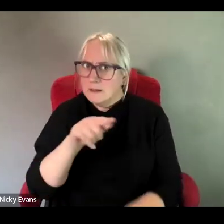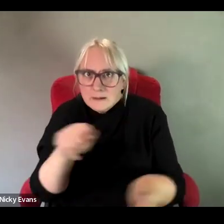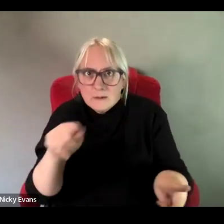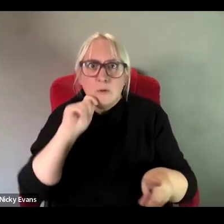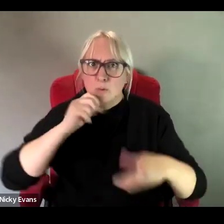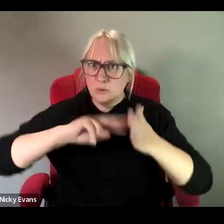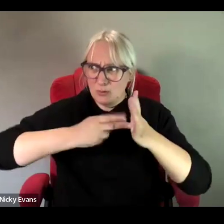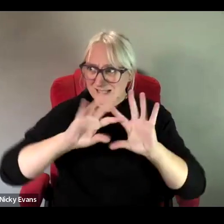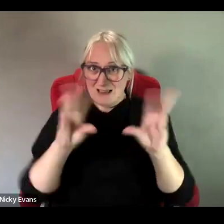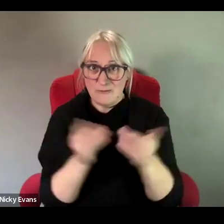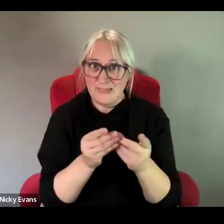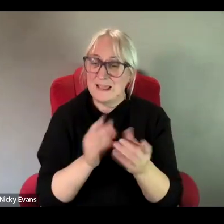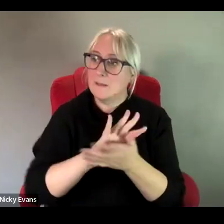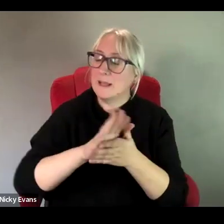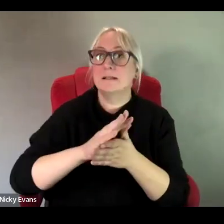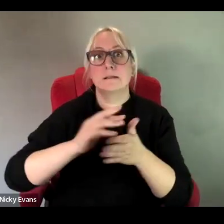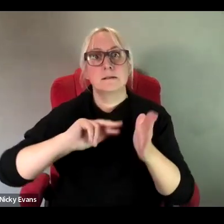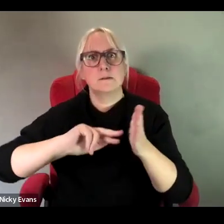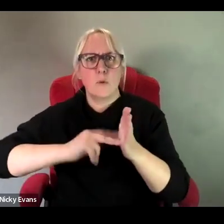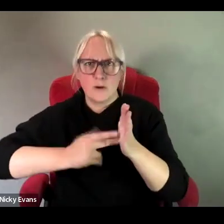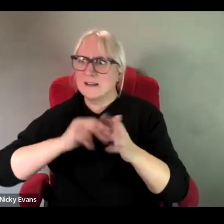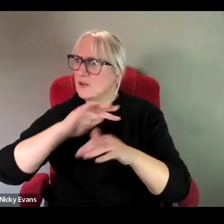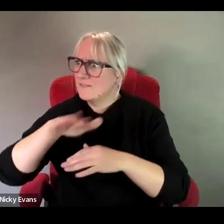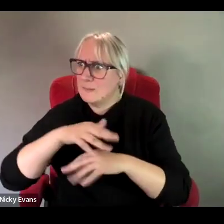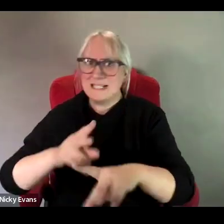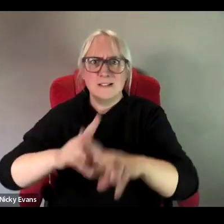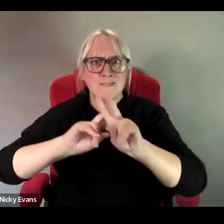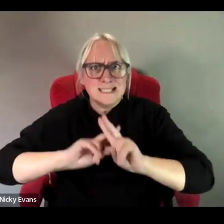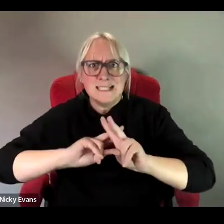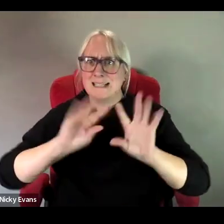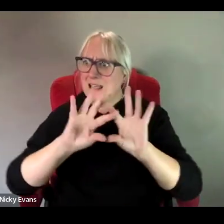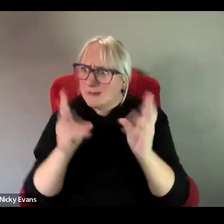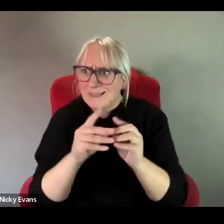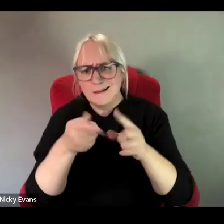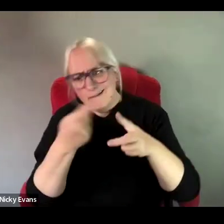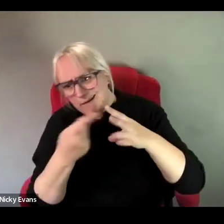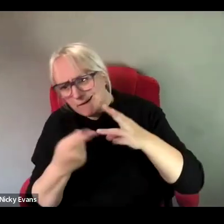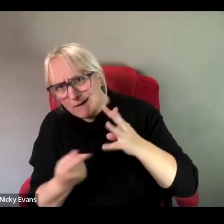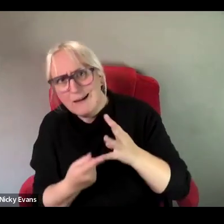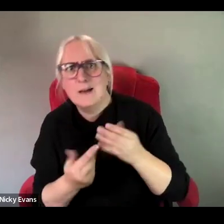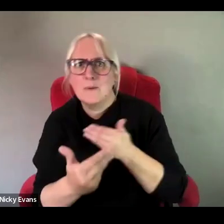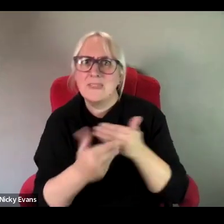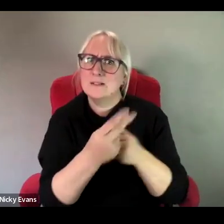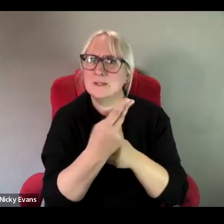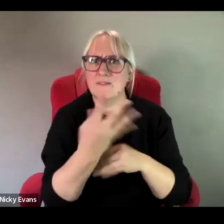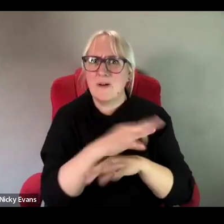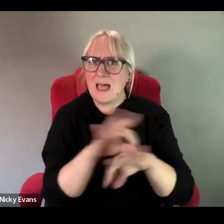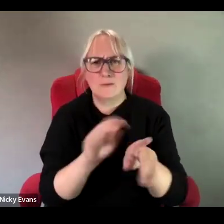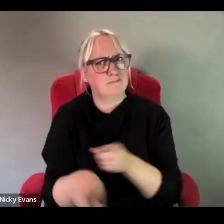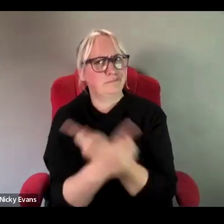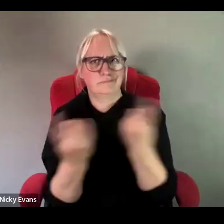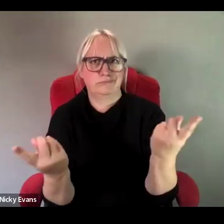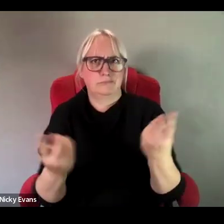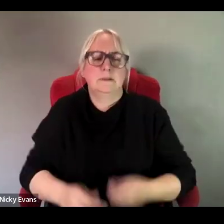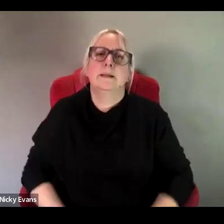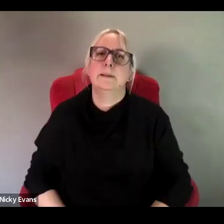around to say goodbye to your mum or your grandma, etc. in 24 hours? I know I wouldn't. So thank you very much. Okay, I'm really sorry